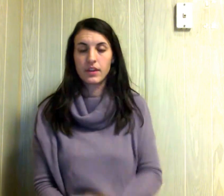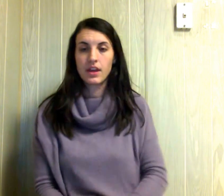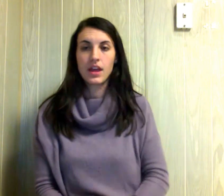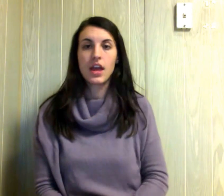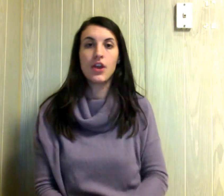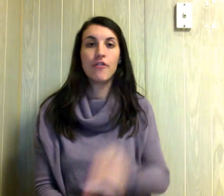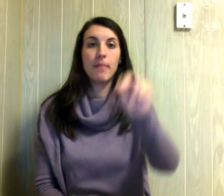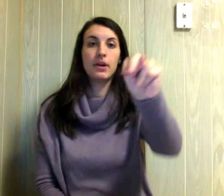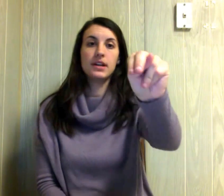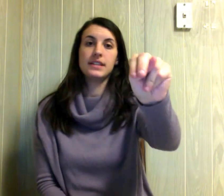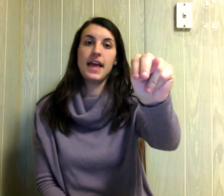Okay, and November is an N.